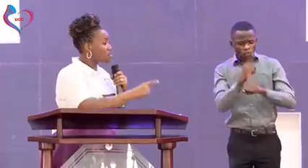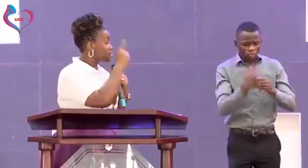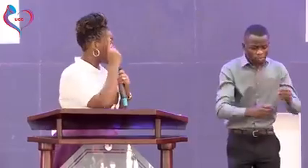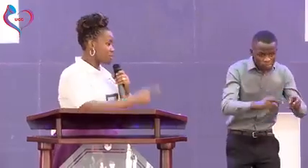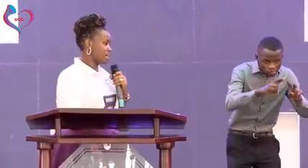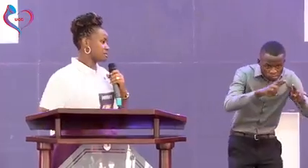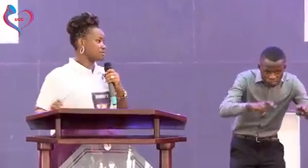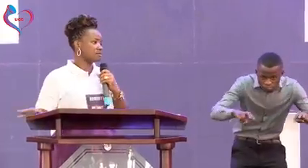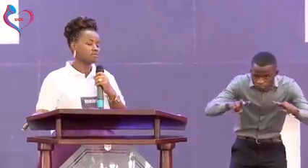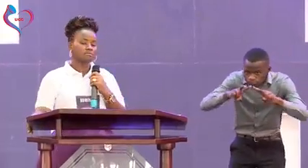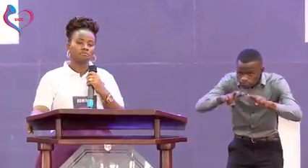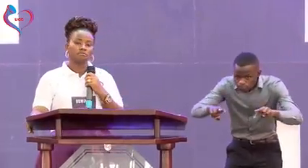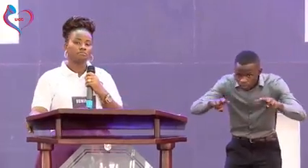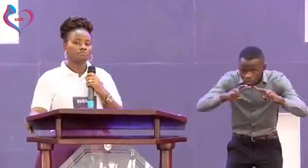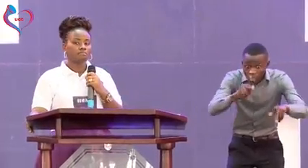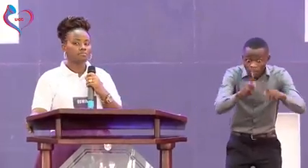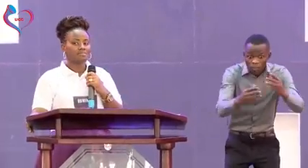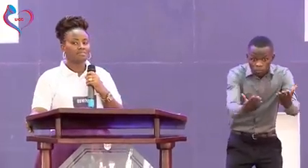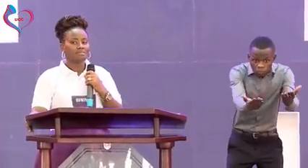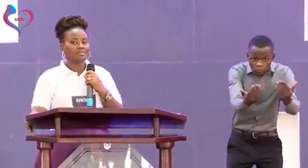some souls for Christ,